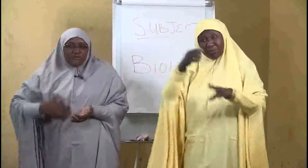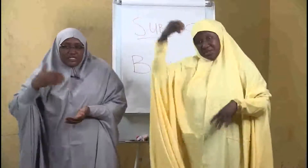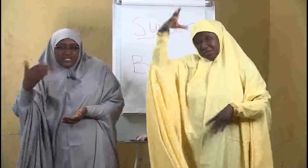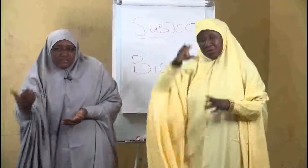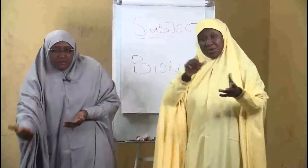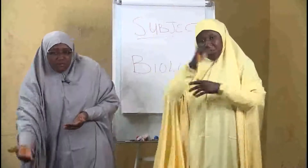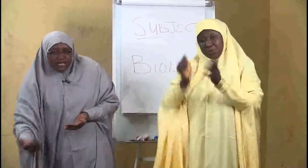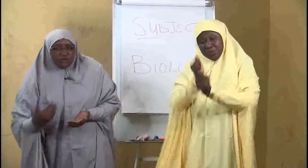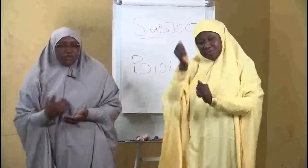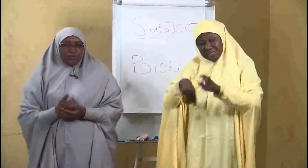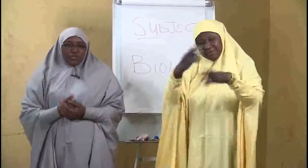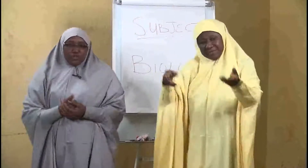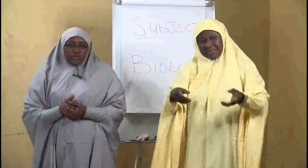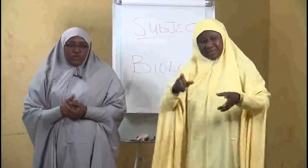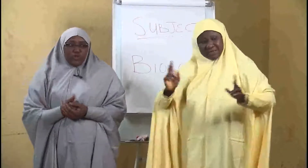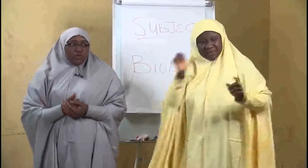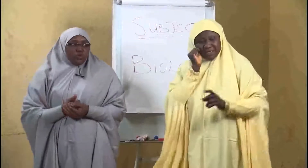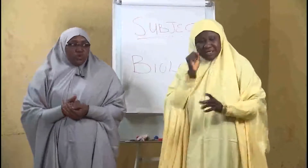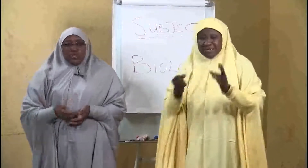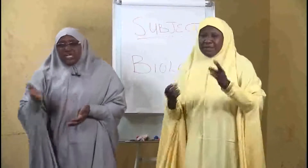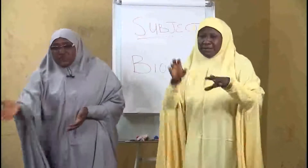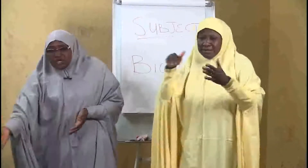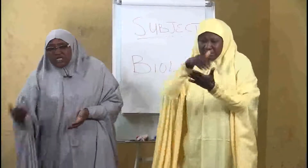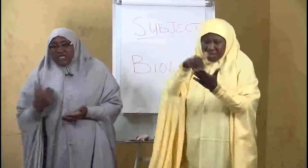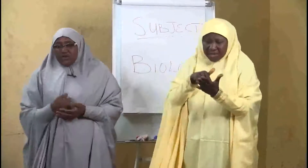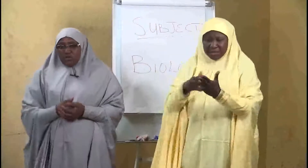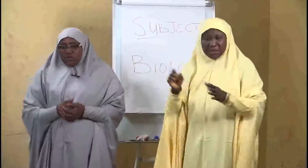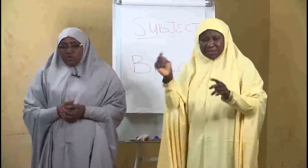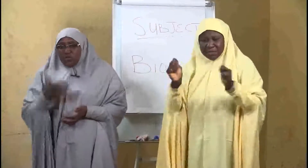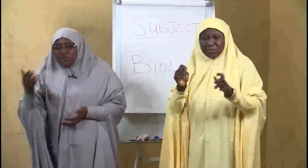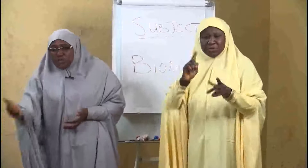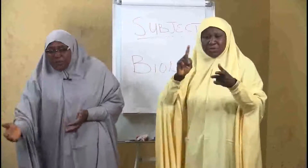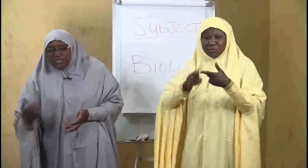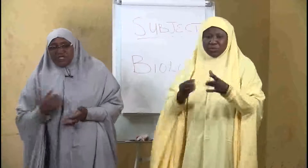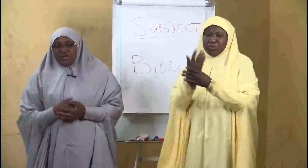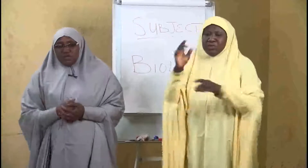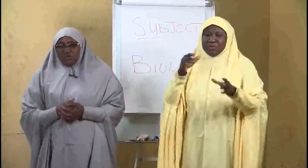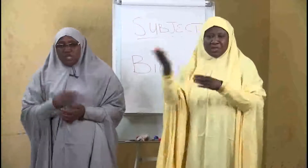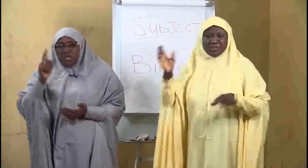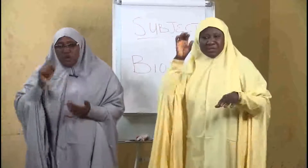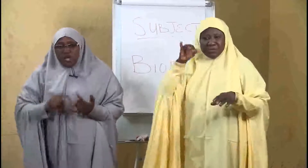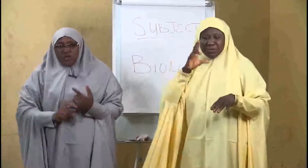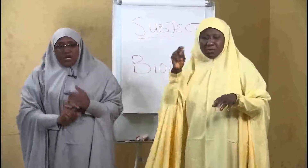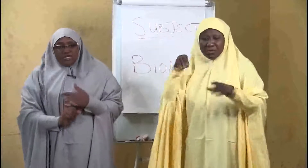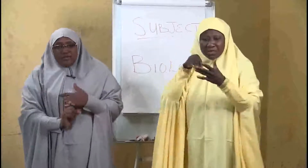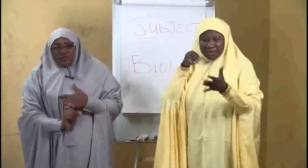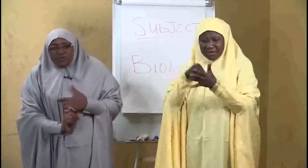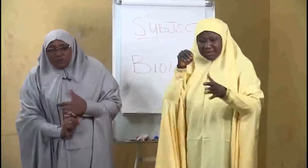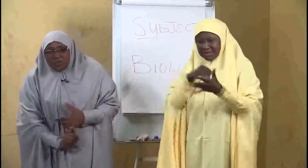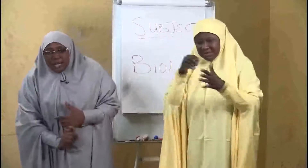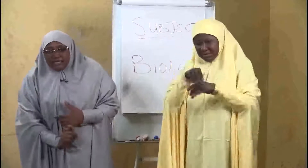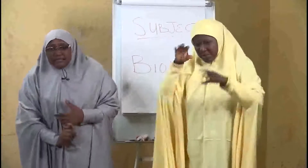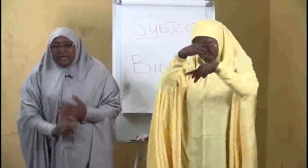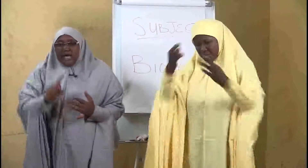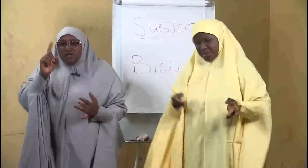which gives the seed maximum temperature to grow, is not inside your room. So if you keep it inside your room, one, you are starving it